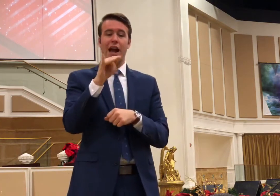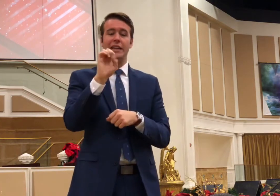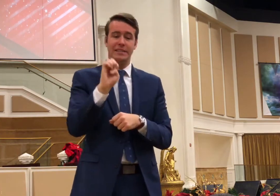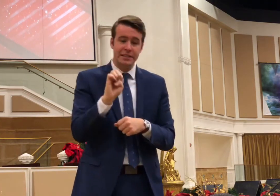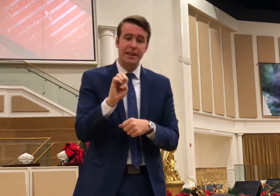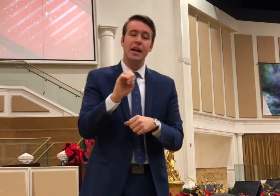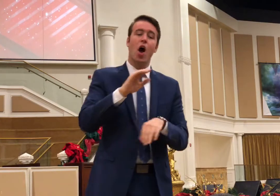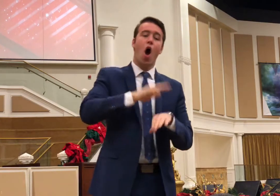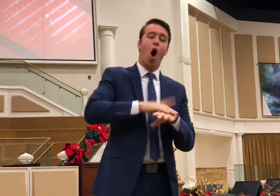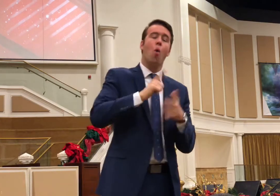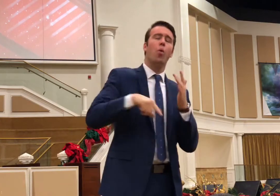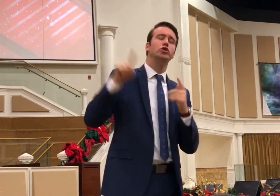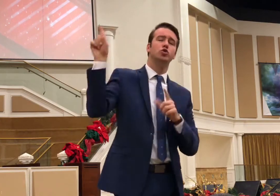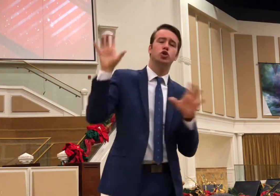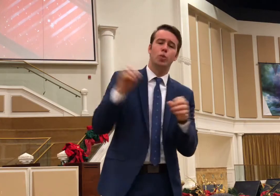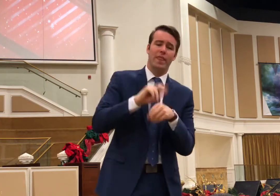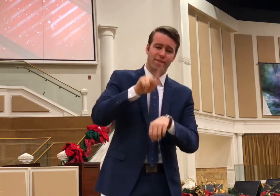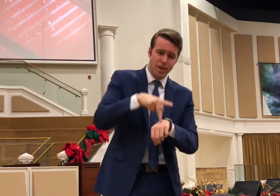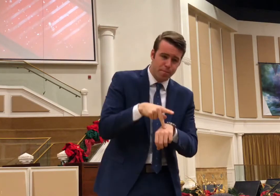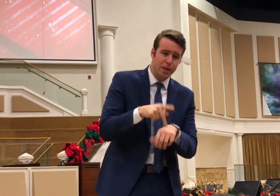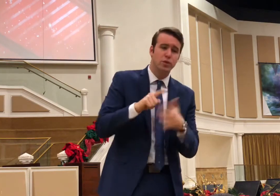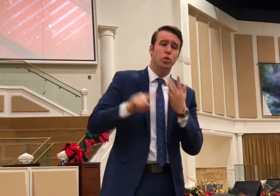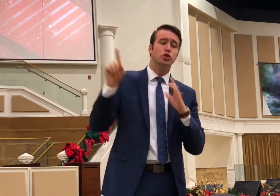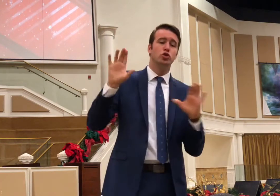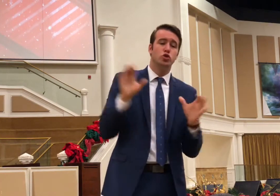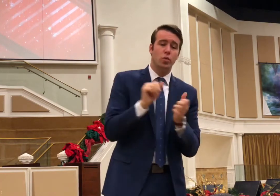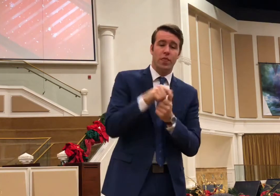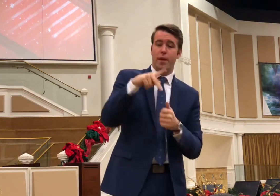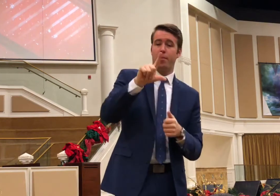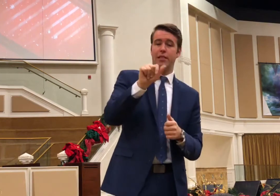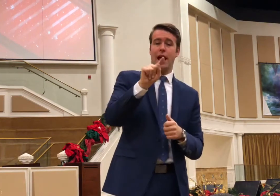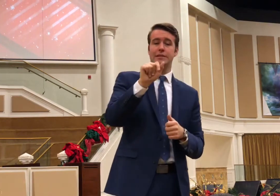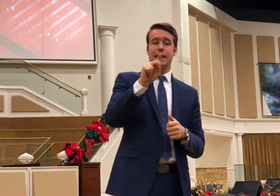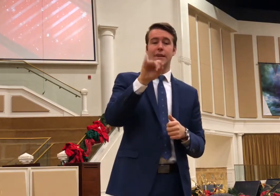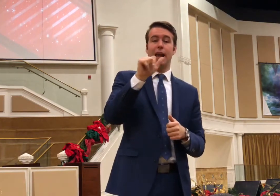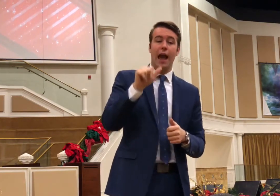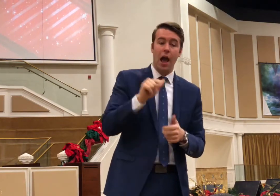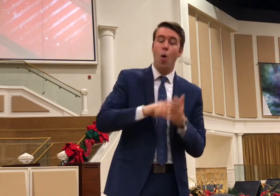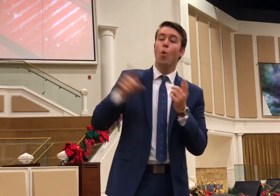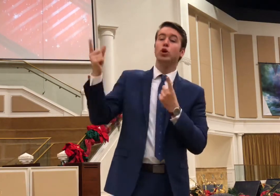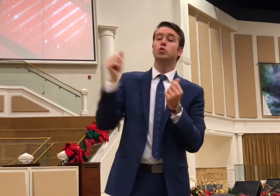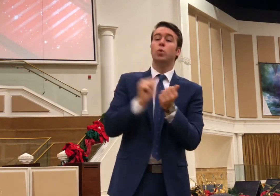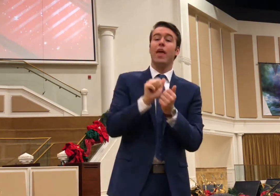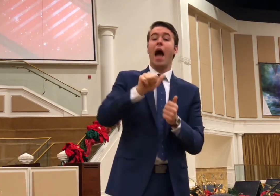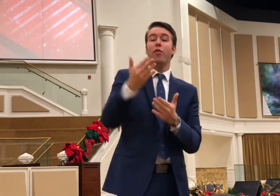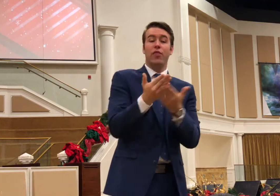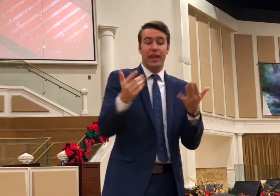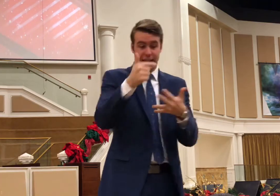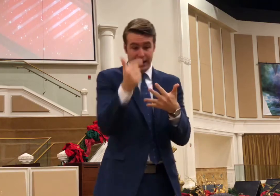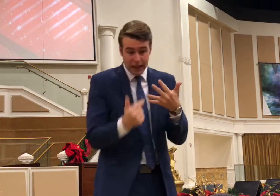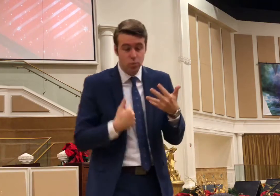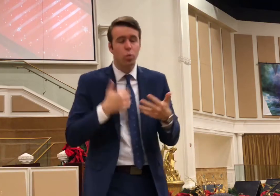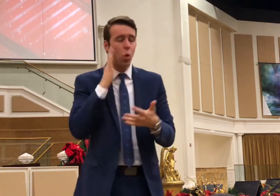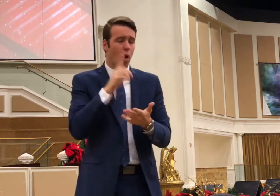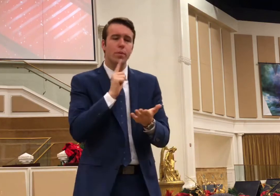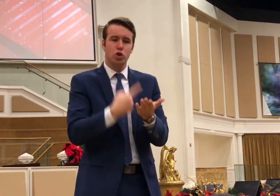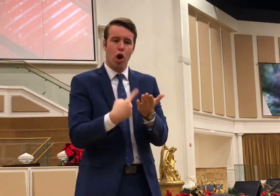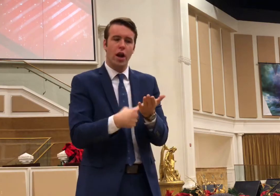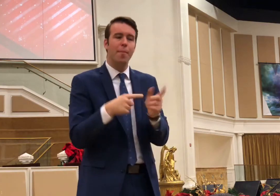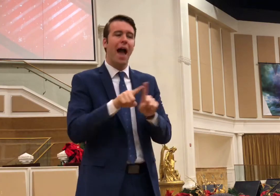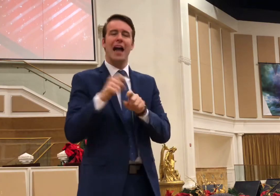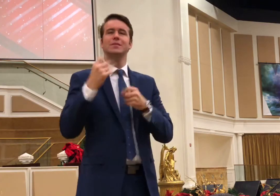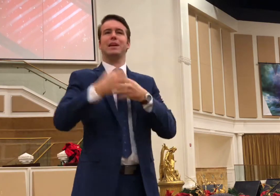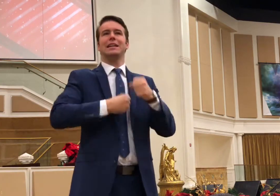God, upon what you're doing in the Philippines, and what you're doing with the Platanias, and what you're doing in other things that we'll be talking about as the years